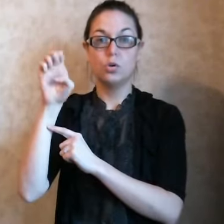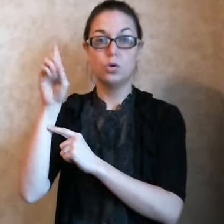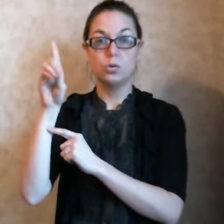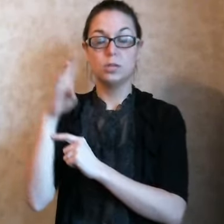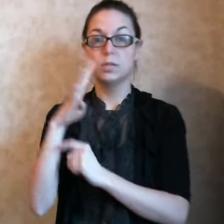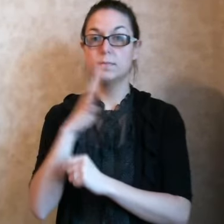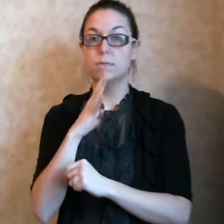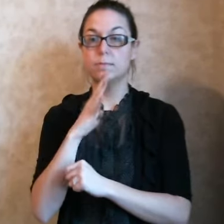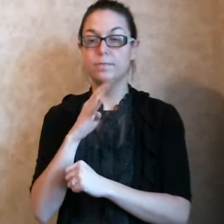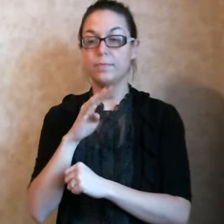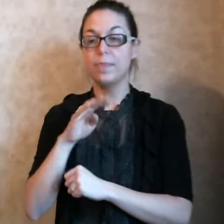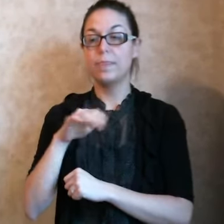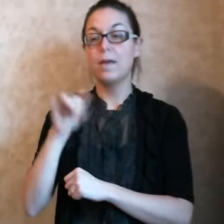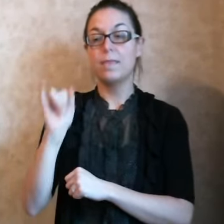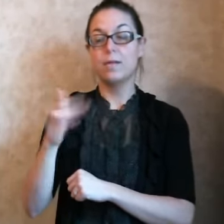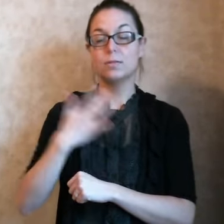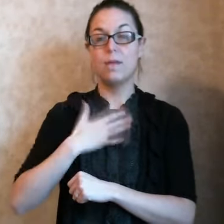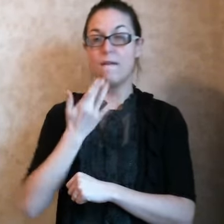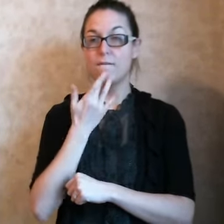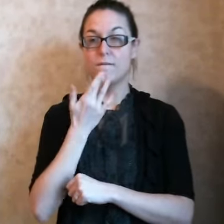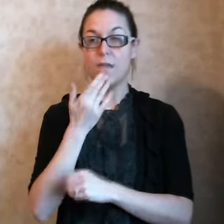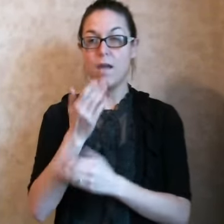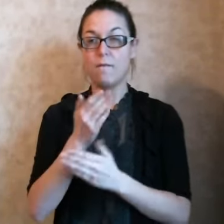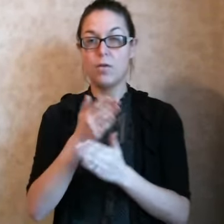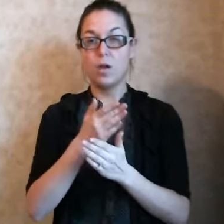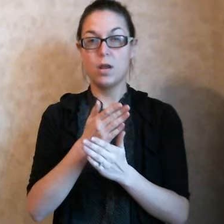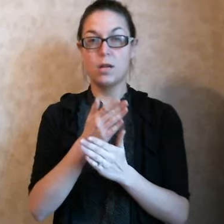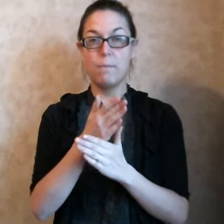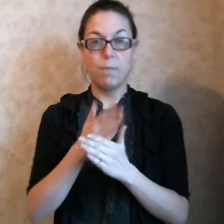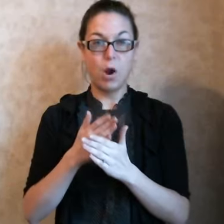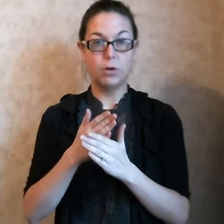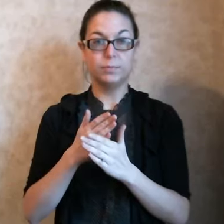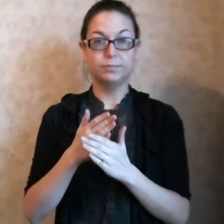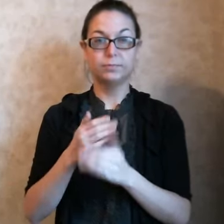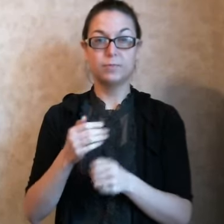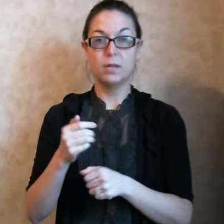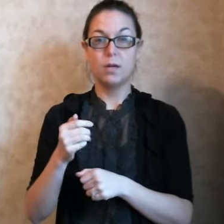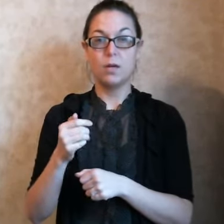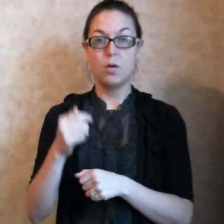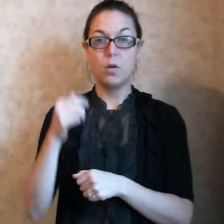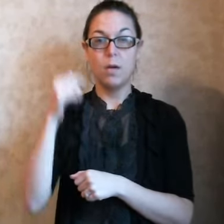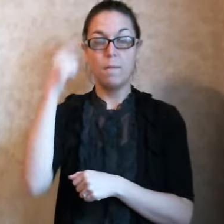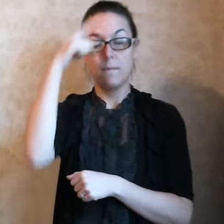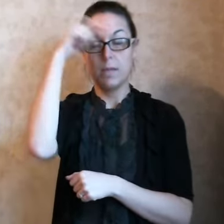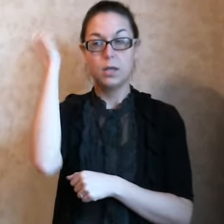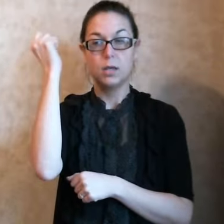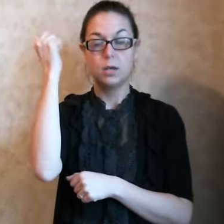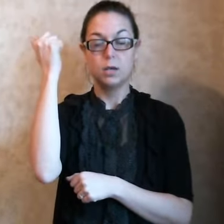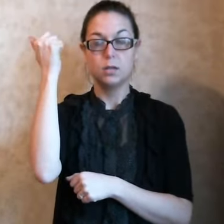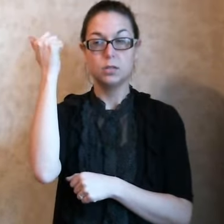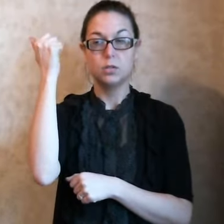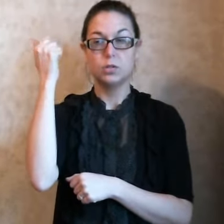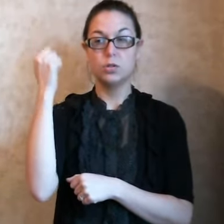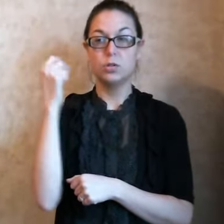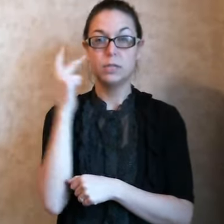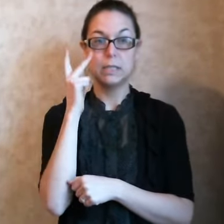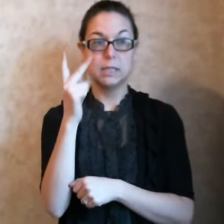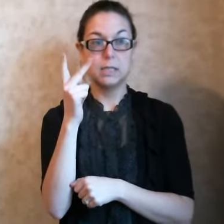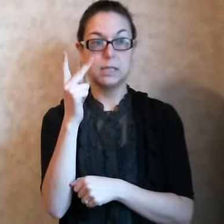see actual fluent cued speech being used, and you were able to